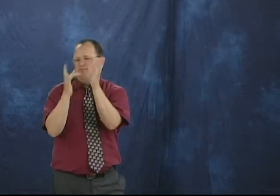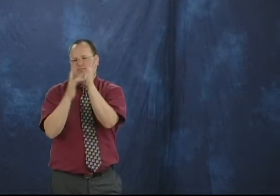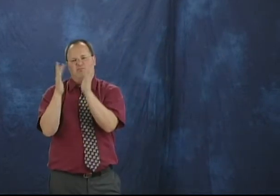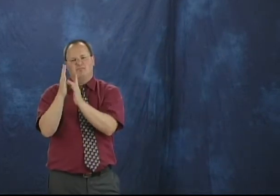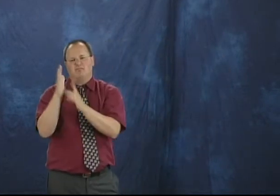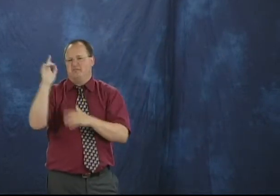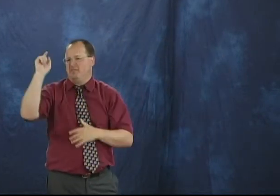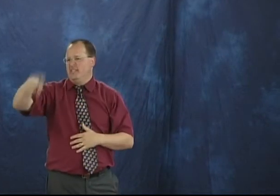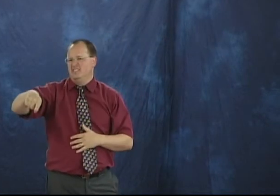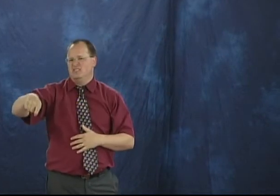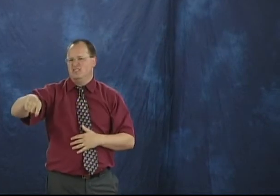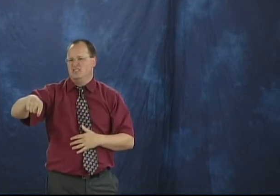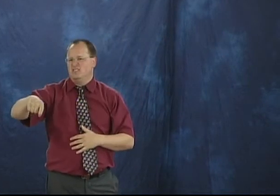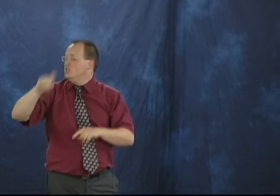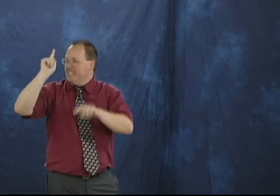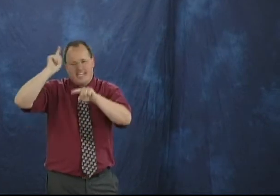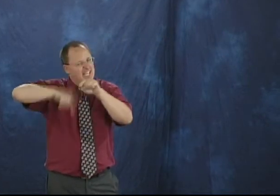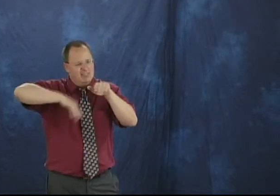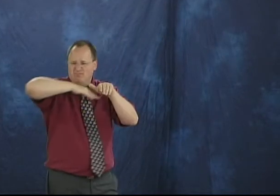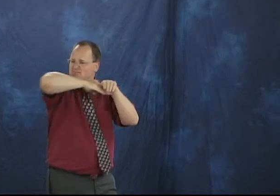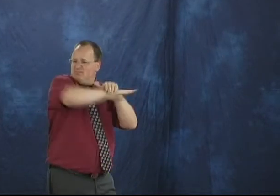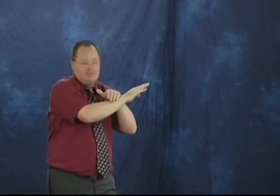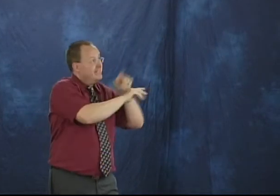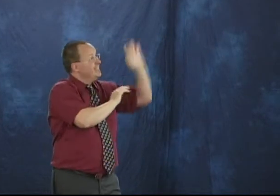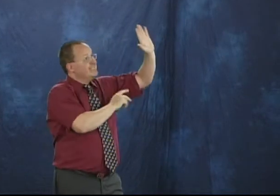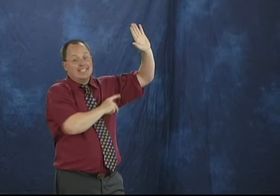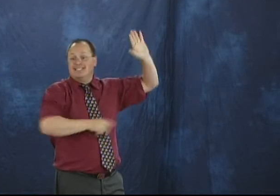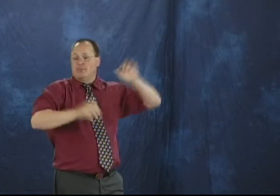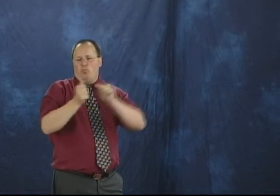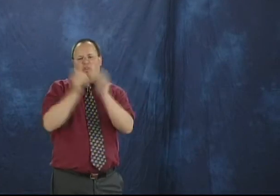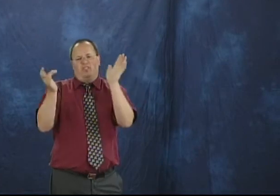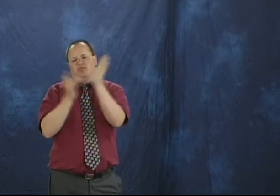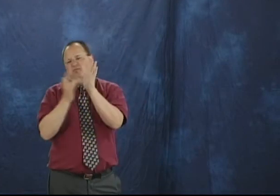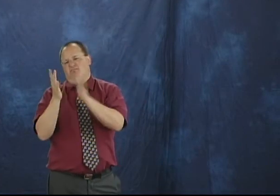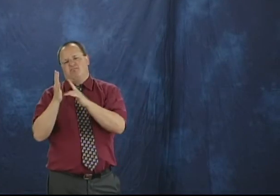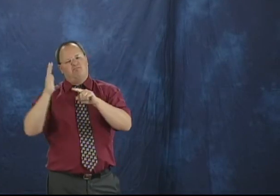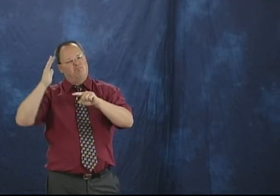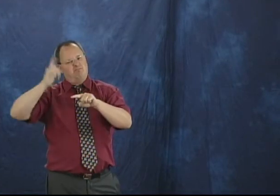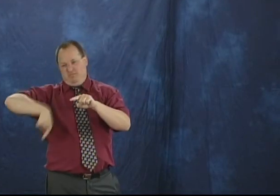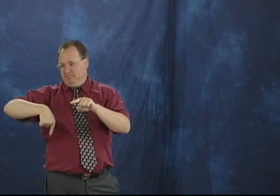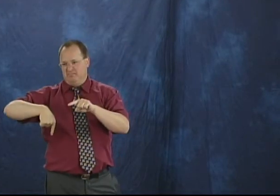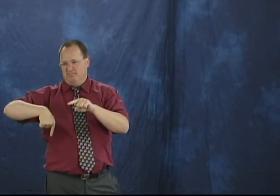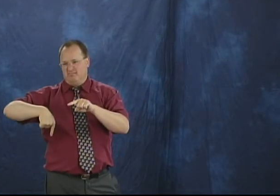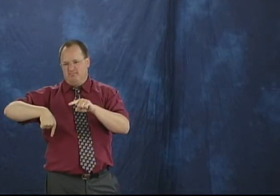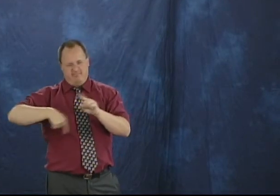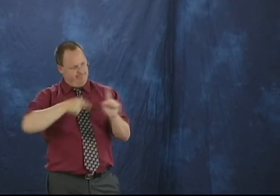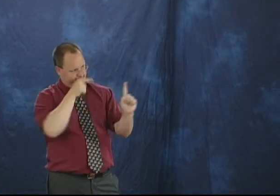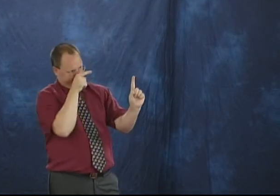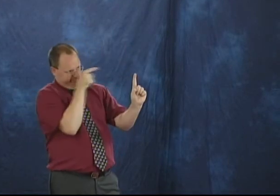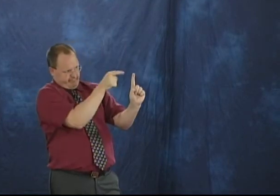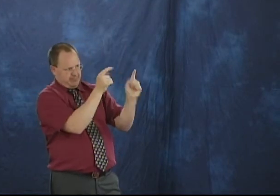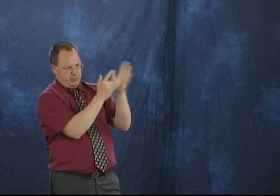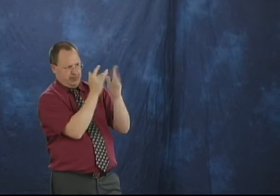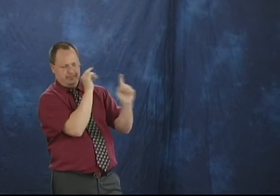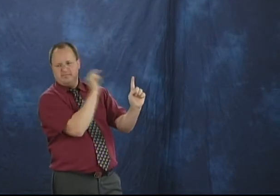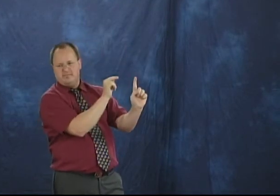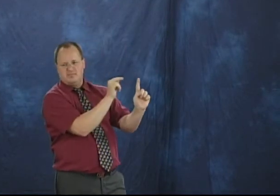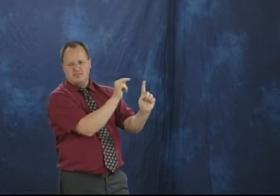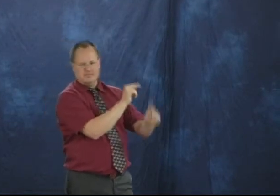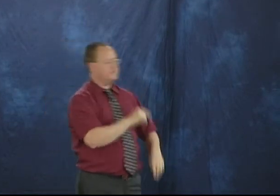in Jesus. For there is no other way to enter. There is no way apart from Jesus.